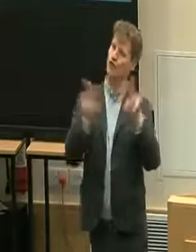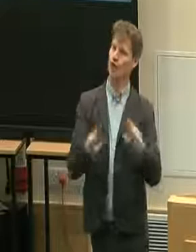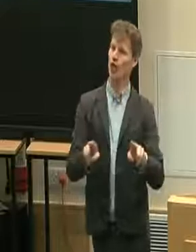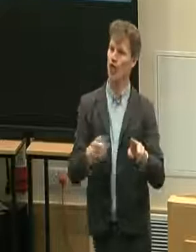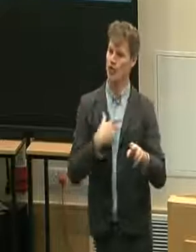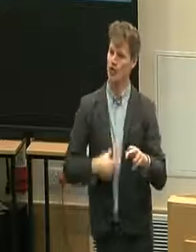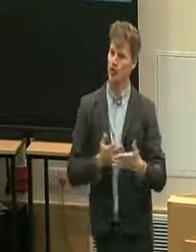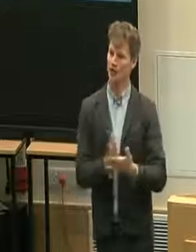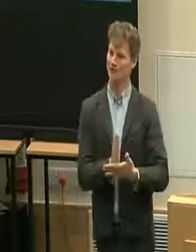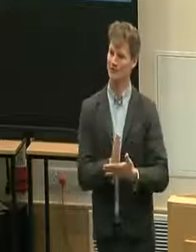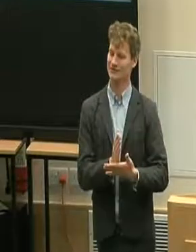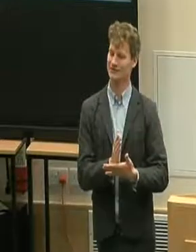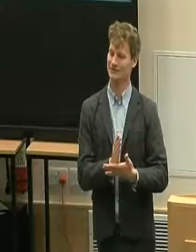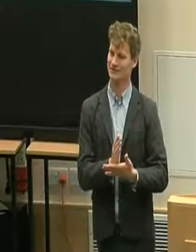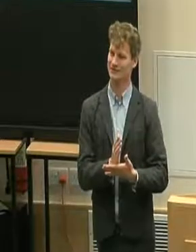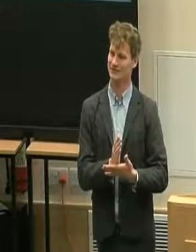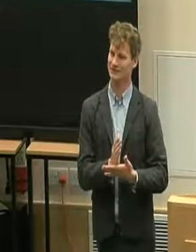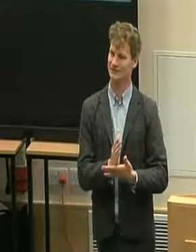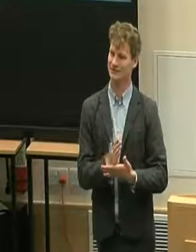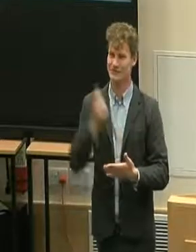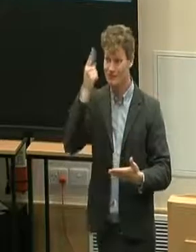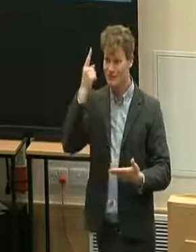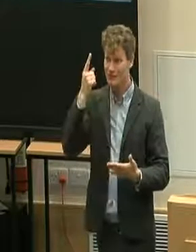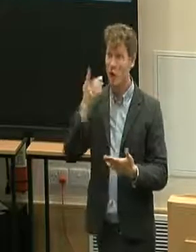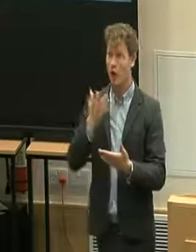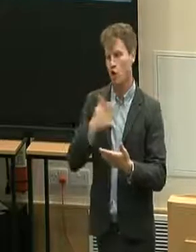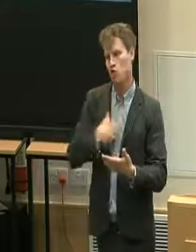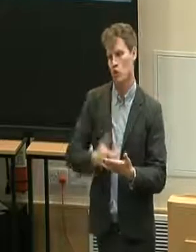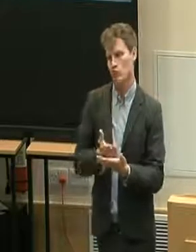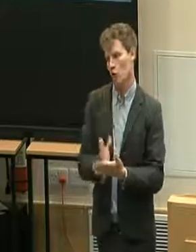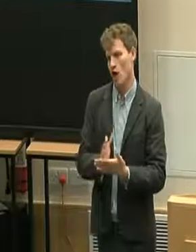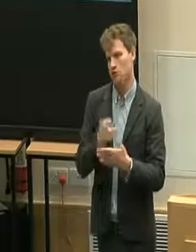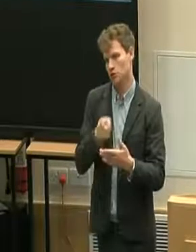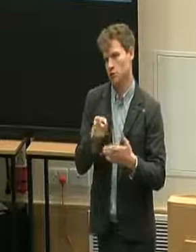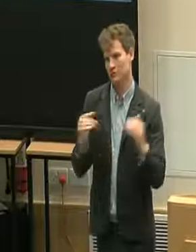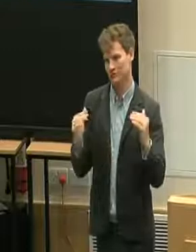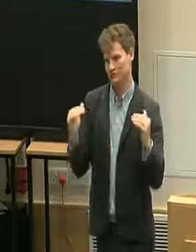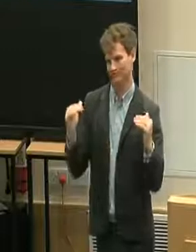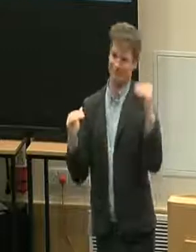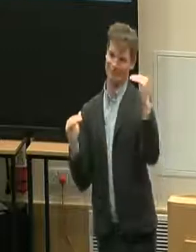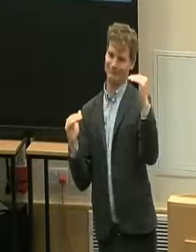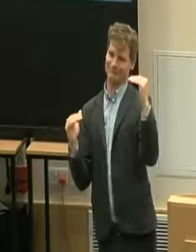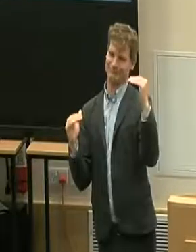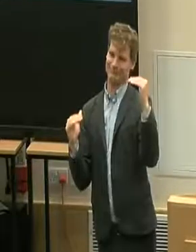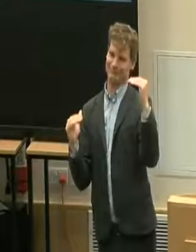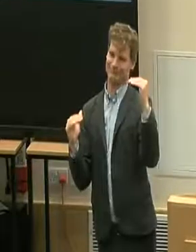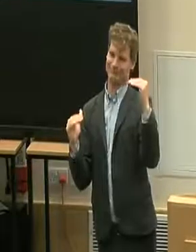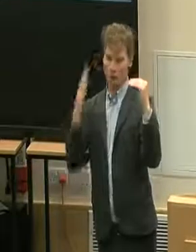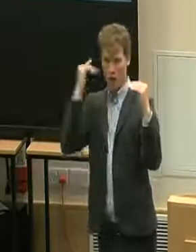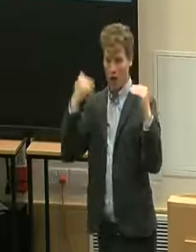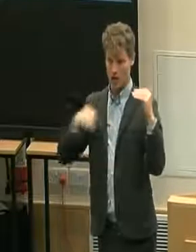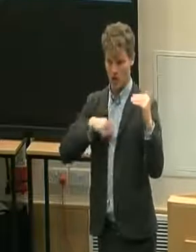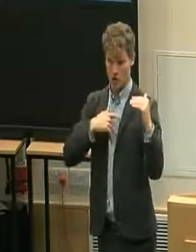human rights do trump because we're human at the end of the day. And there's no such thing as